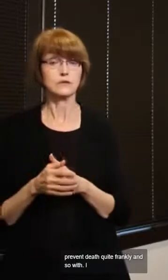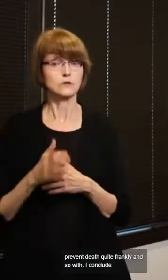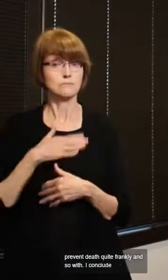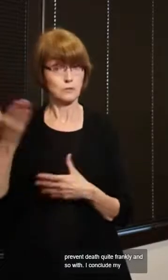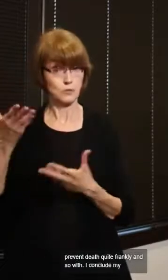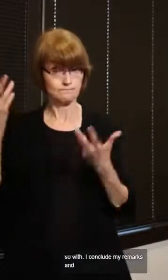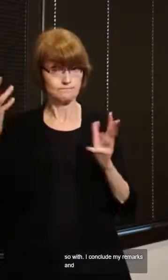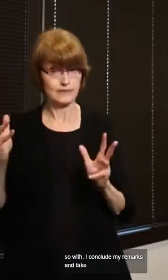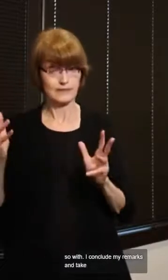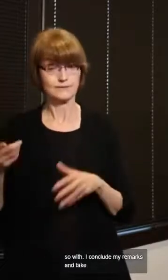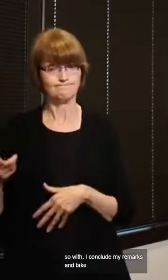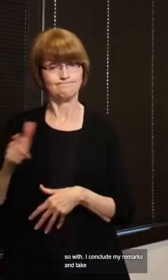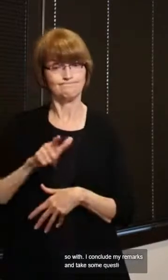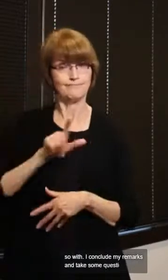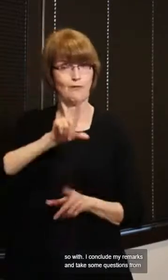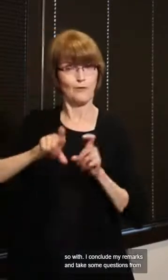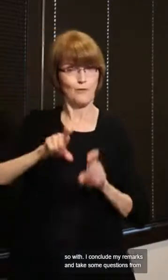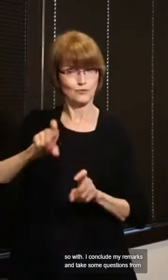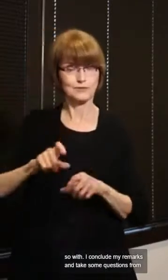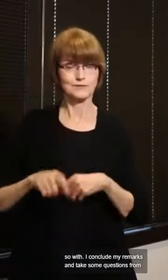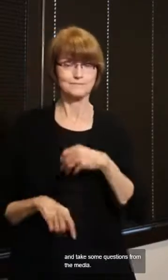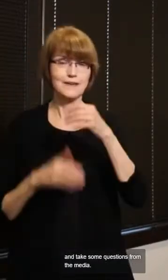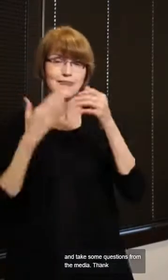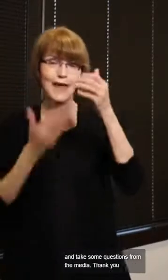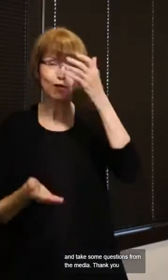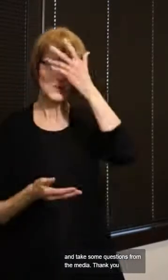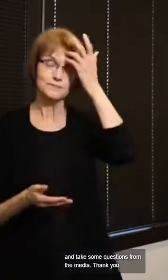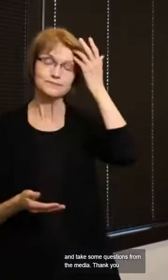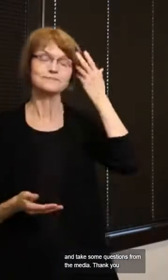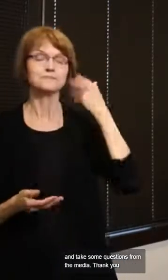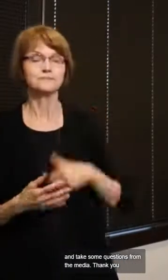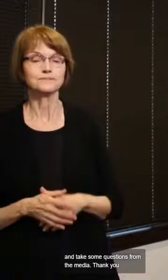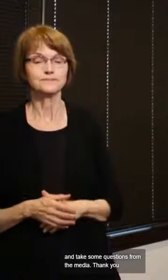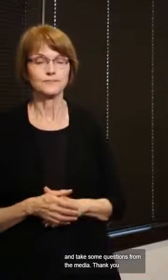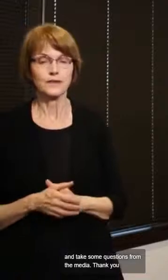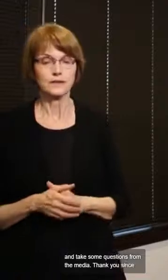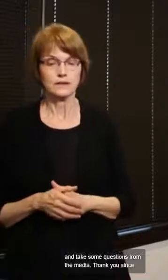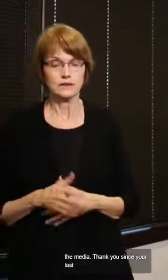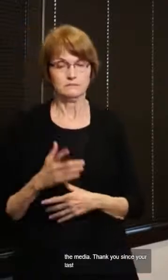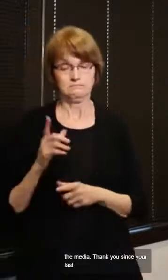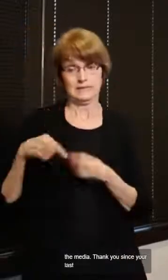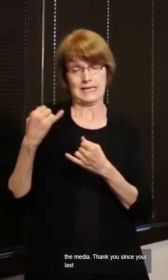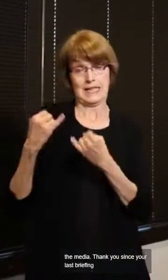remarks and take some questions from the media. Thank you. Since your last